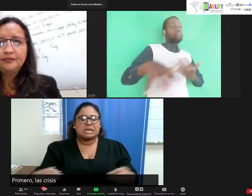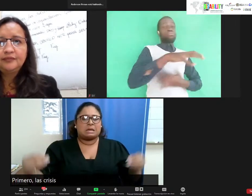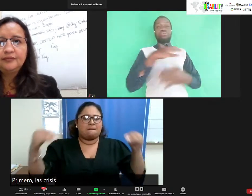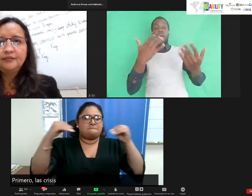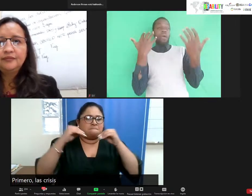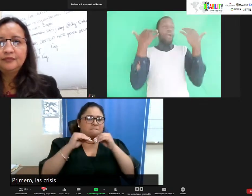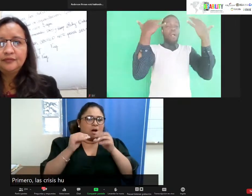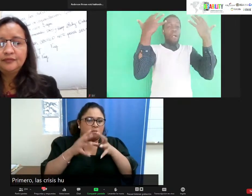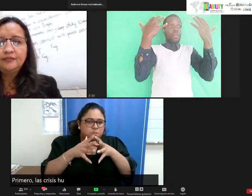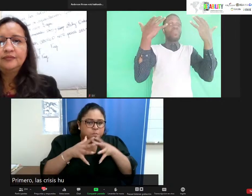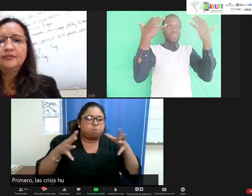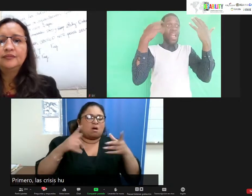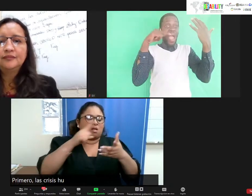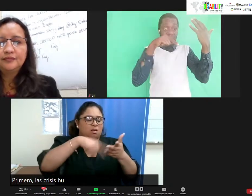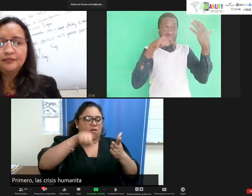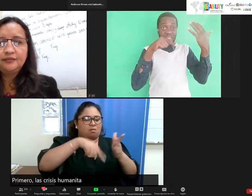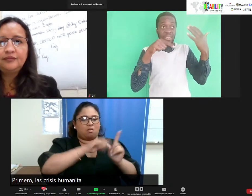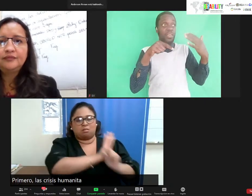discrimination